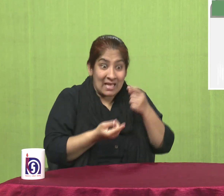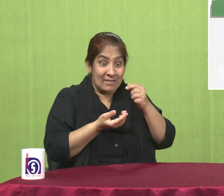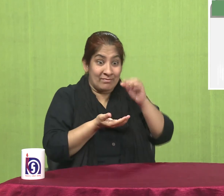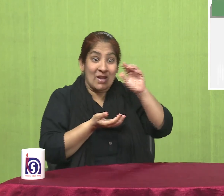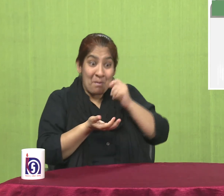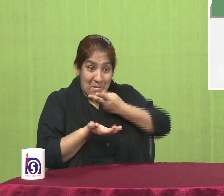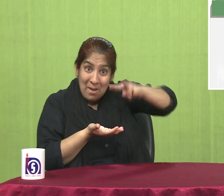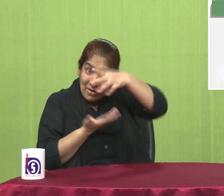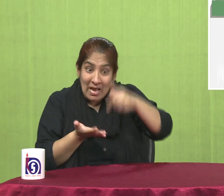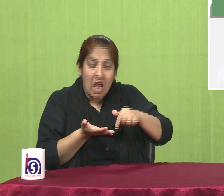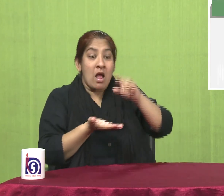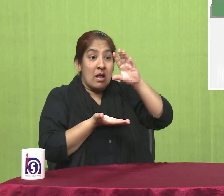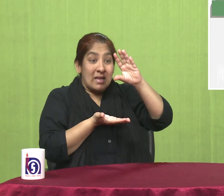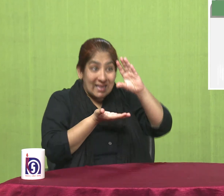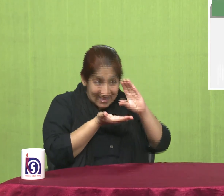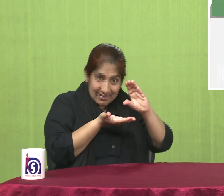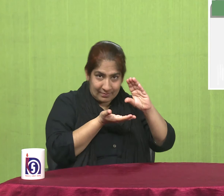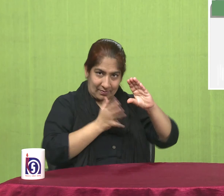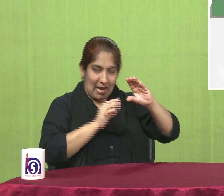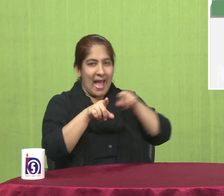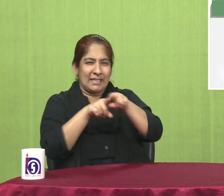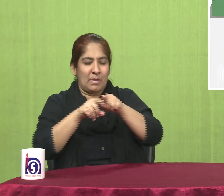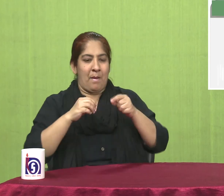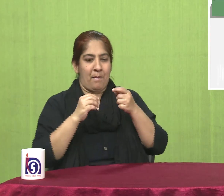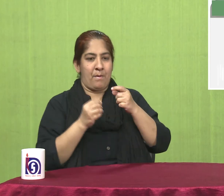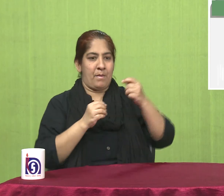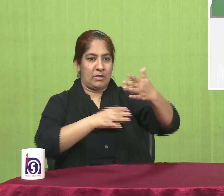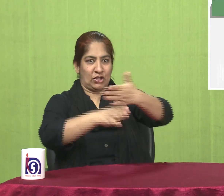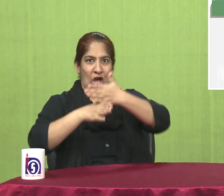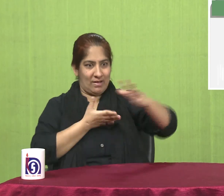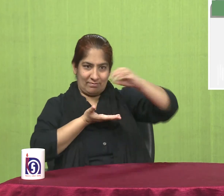eligible as long as they own the stock before the